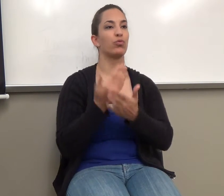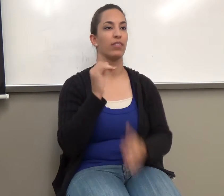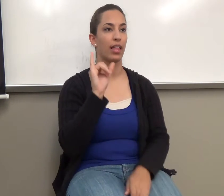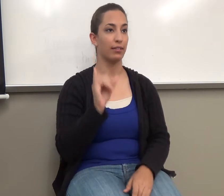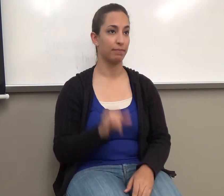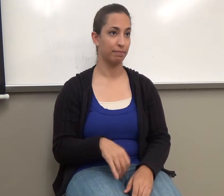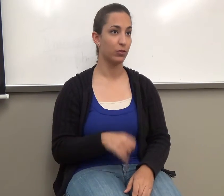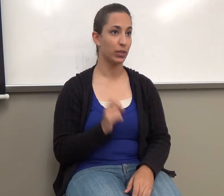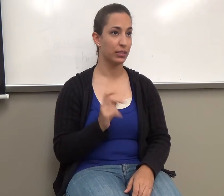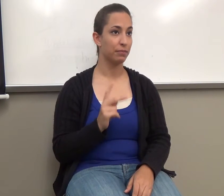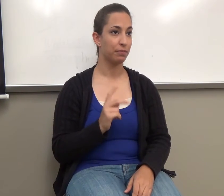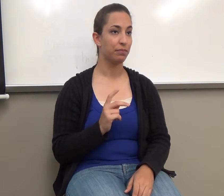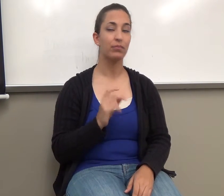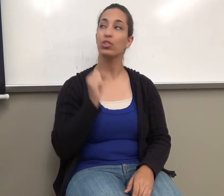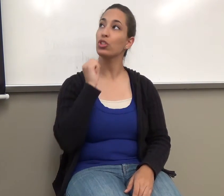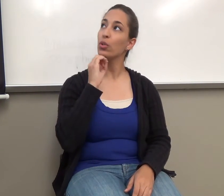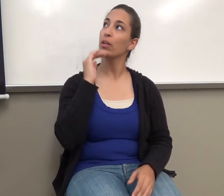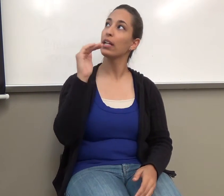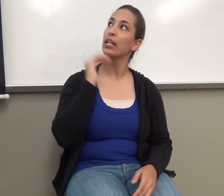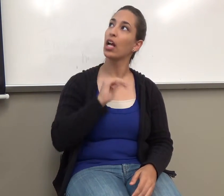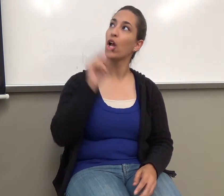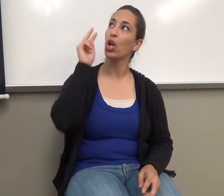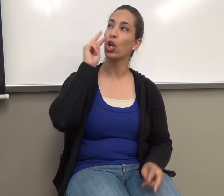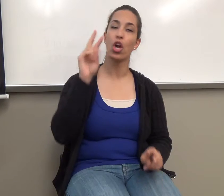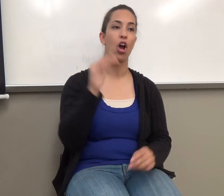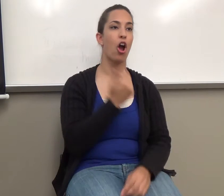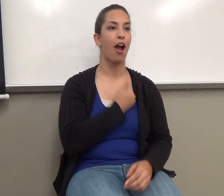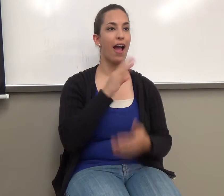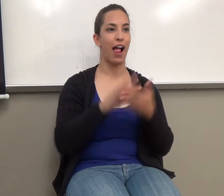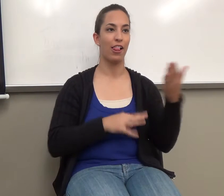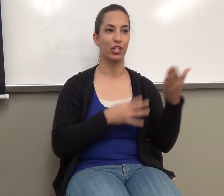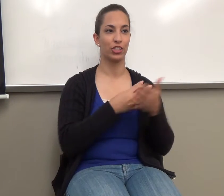Okay, so let's look at our calendar here.